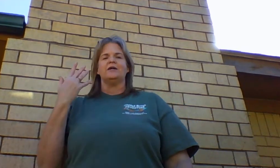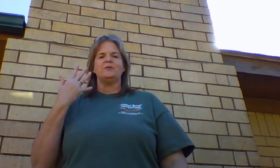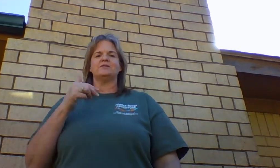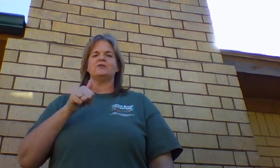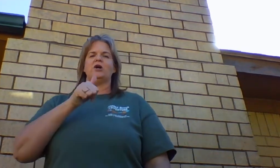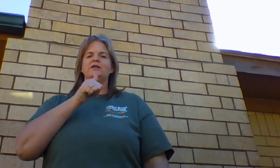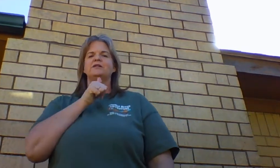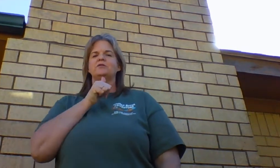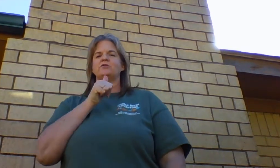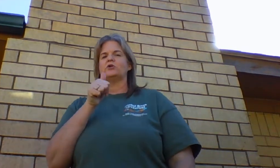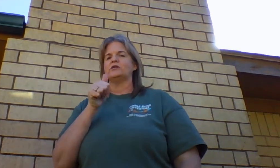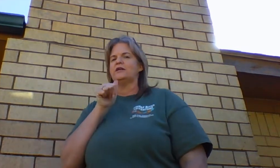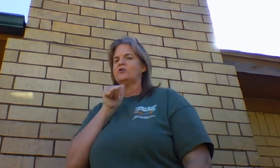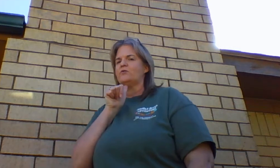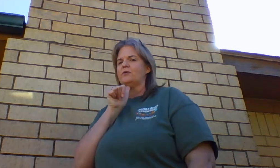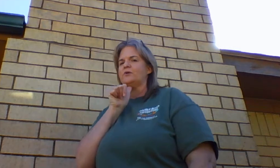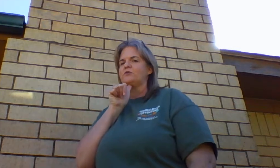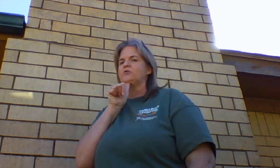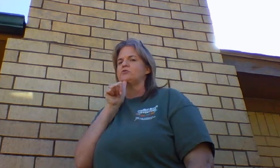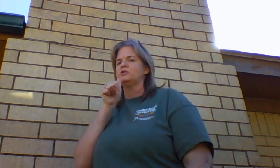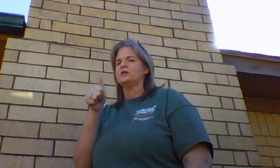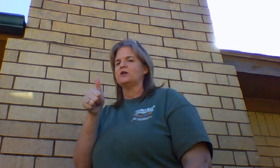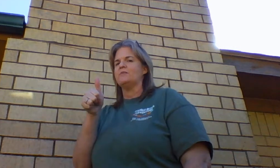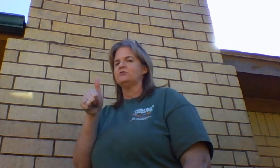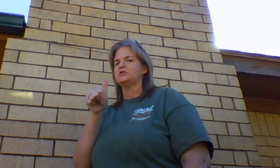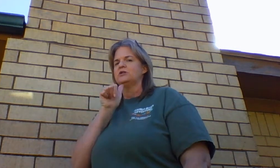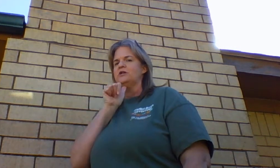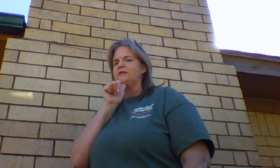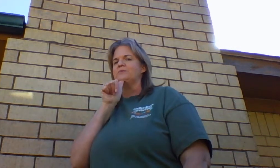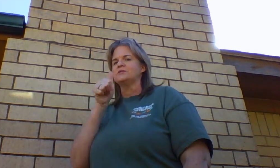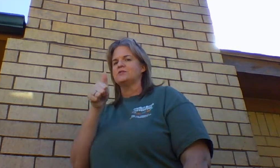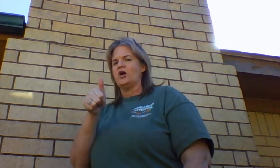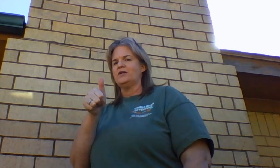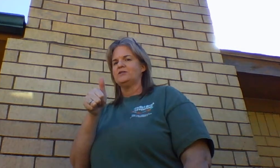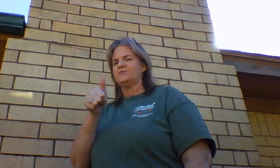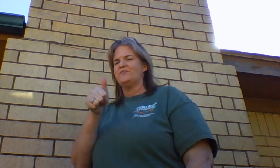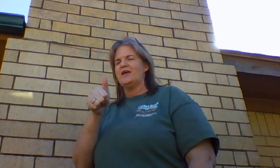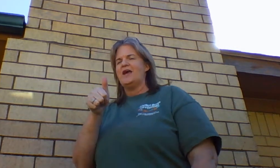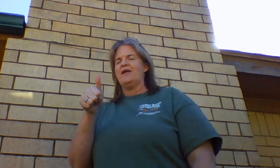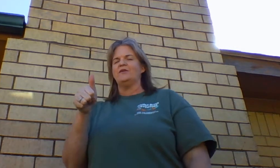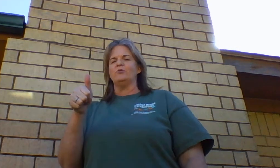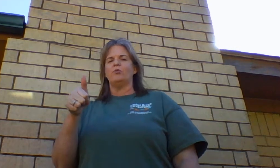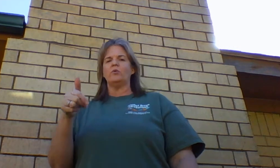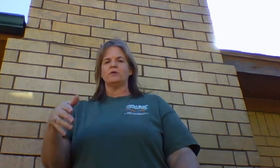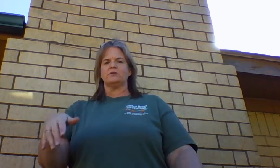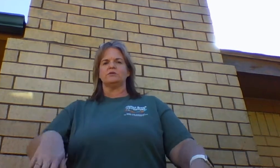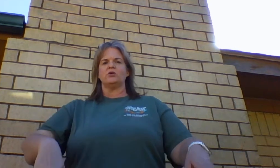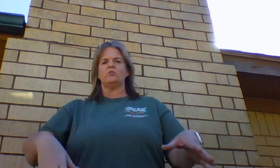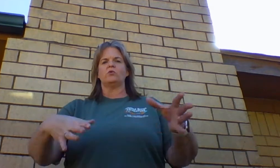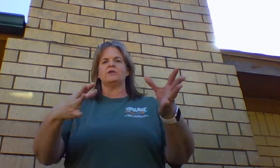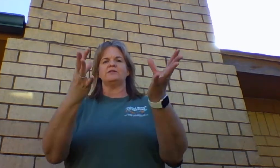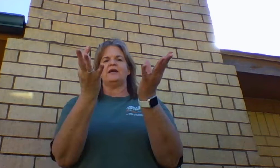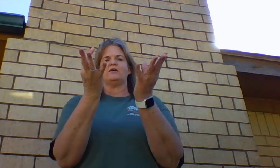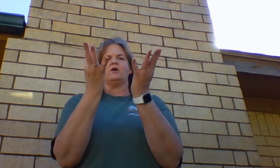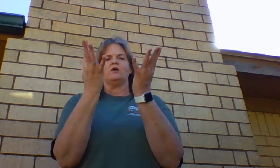means not. You're going to take your thumb underneath your chin and come out. It means not. And then important, we're going